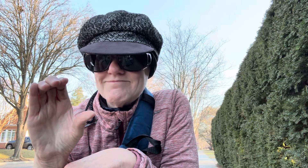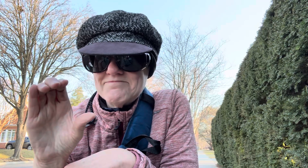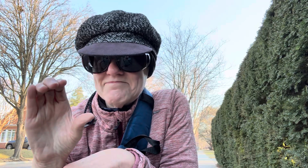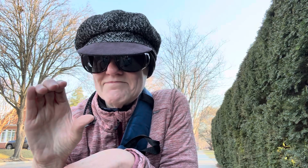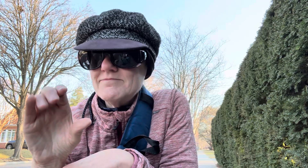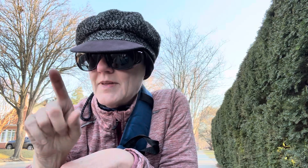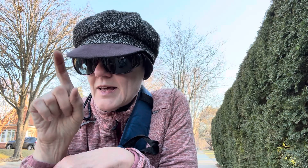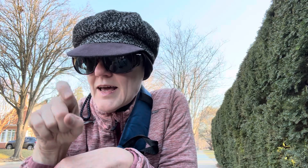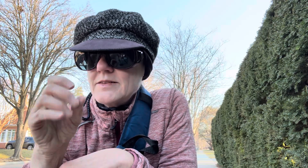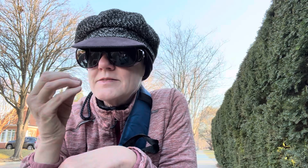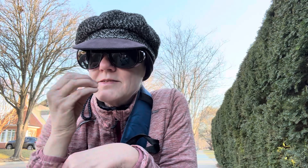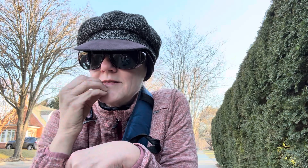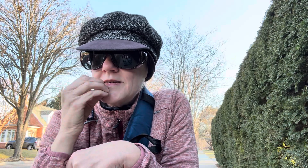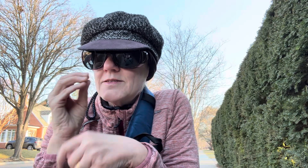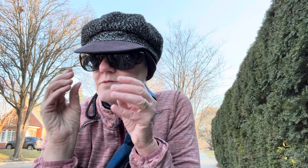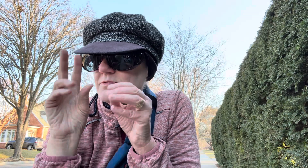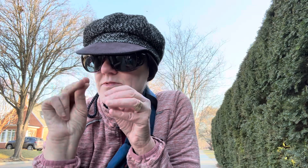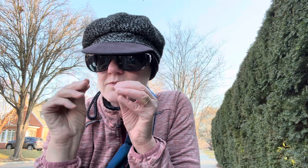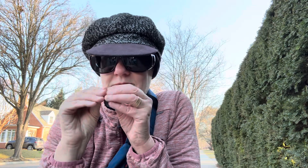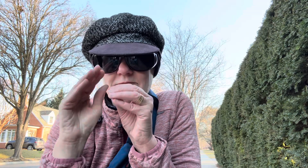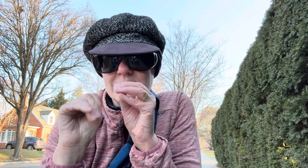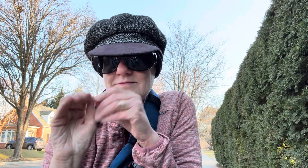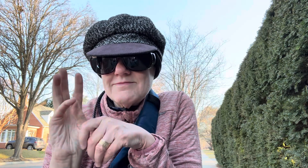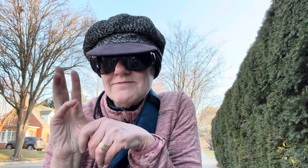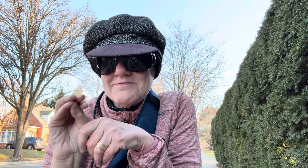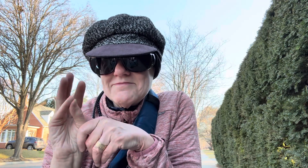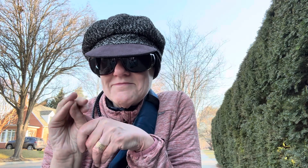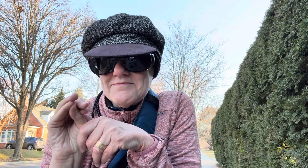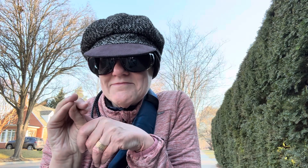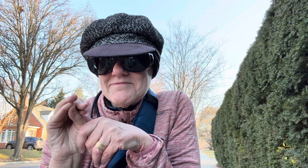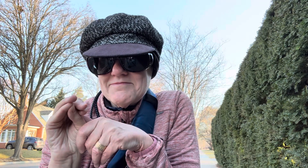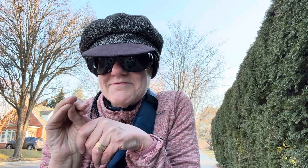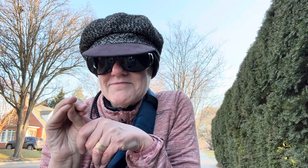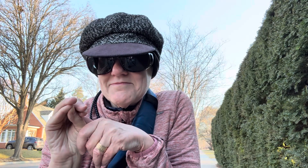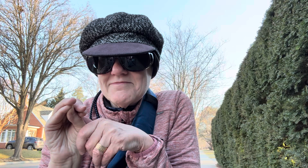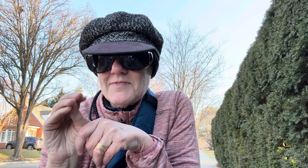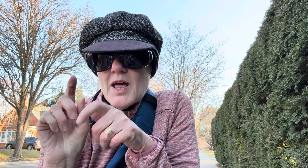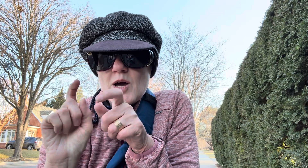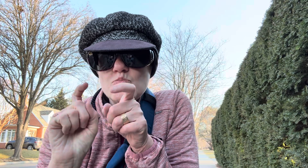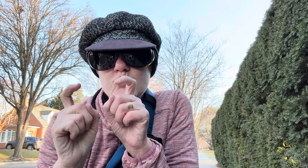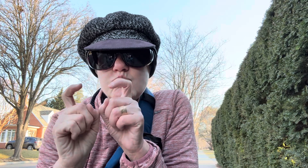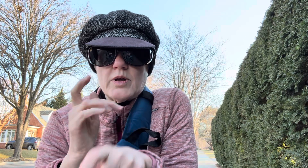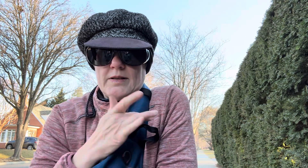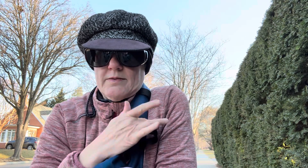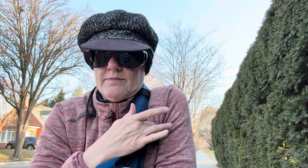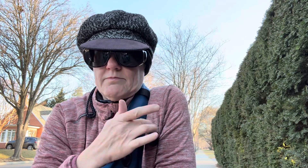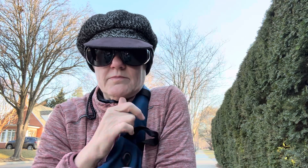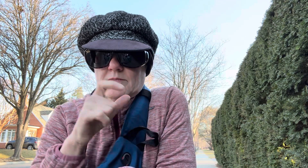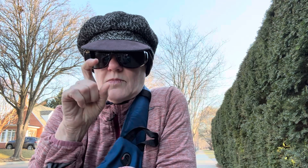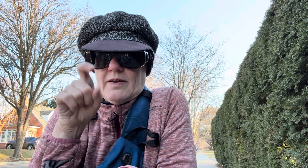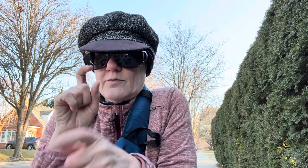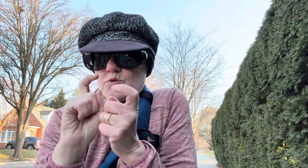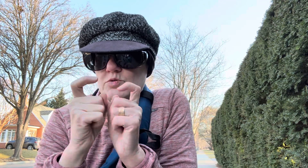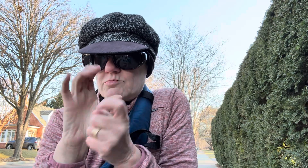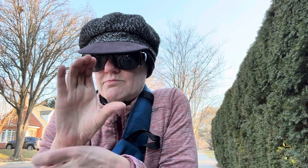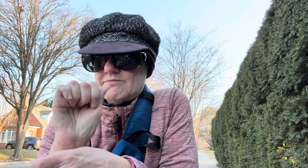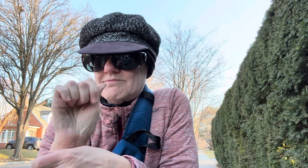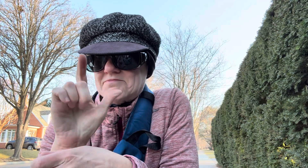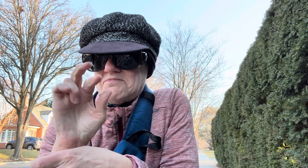to eat 60 grams of net carbs, so I have to adjust that. But typically I don't have to adjust his